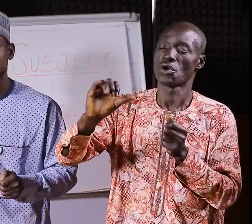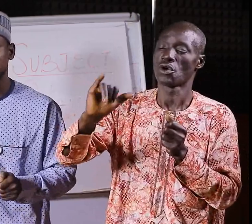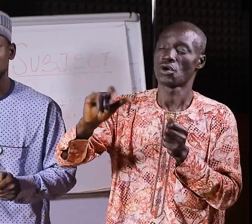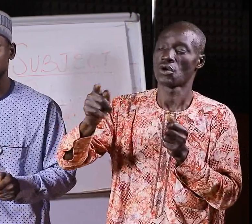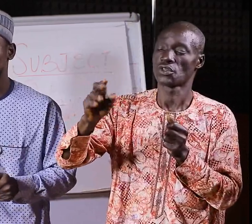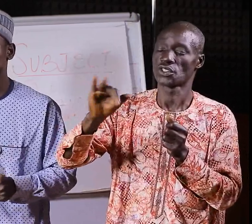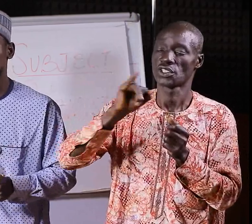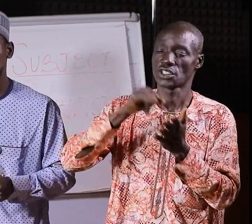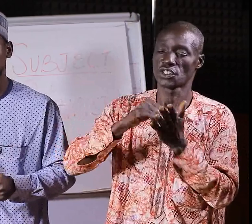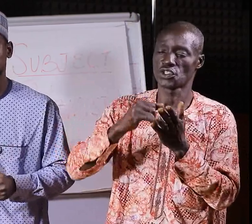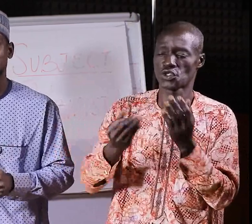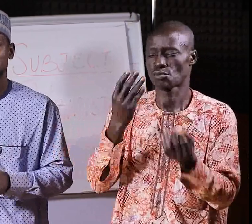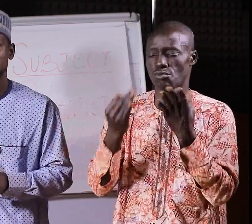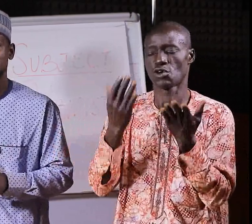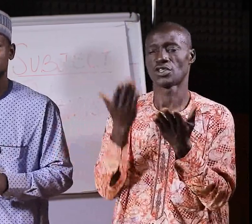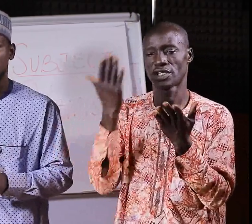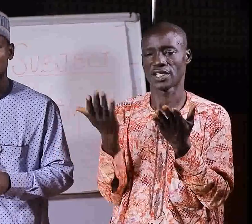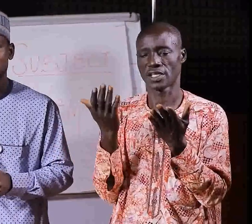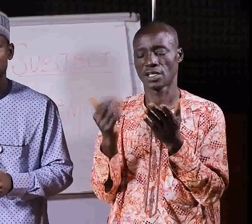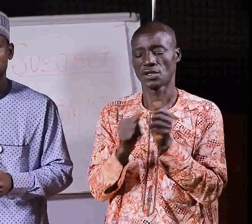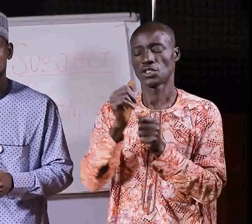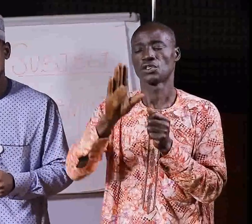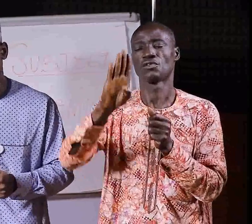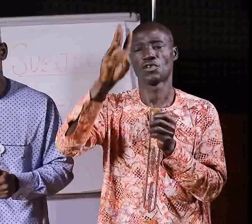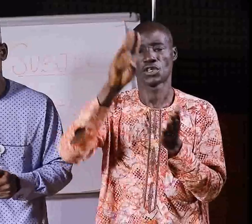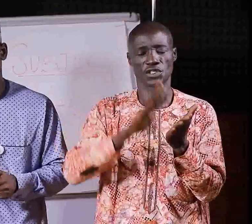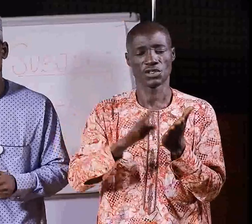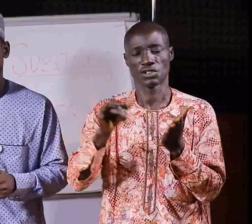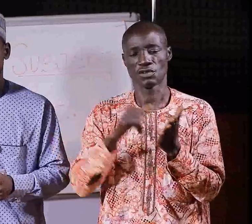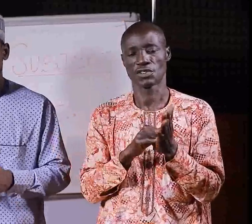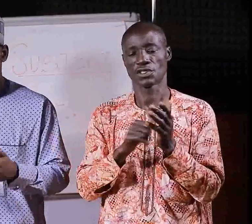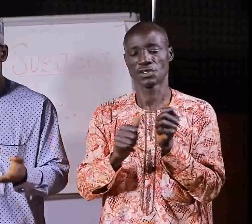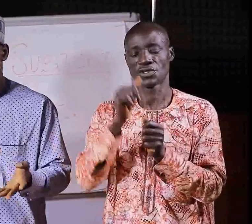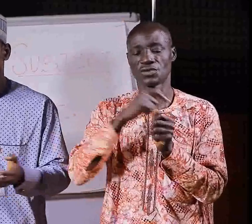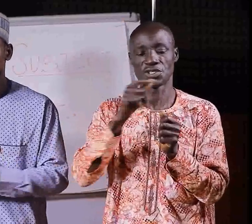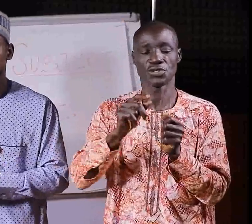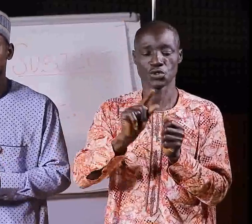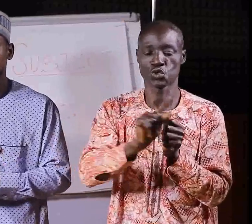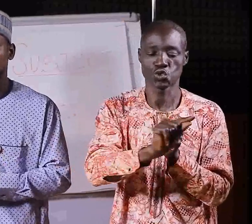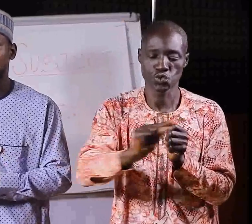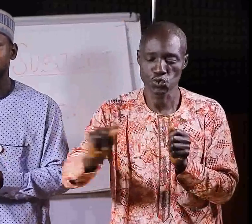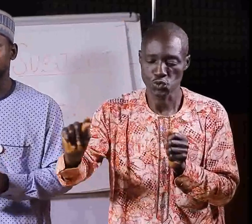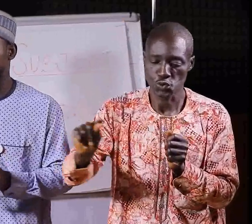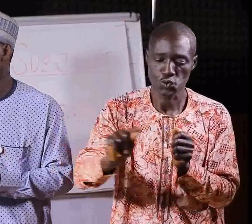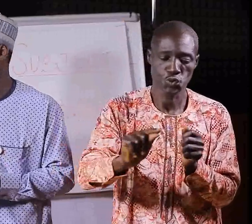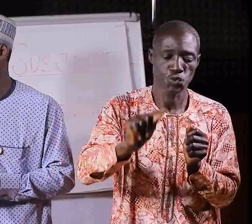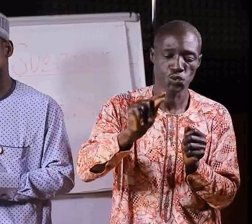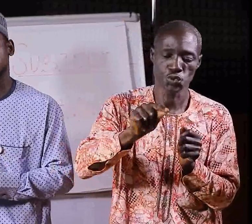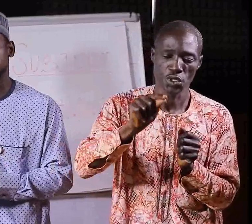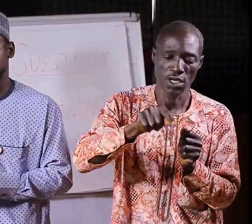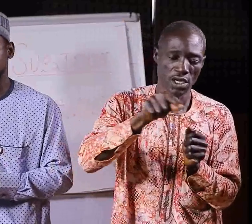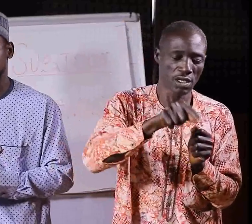And this temperature is up to 4,000 degrees Celsius, which can be used to weld the welding of aluminum and some other nickel or